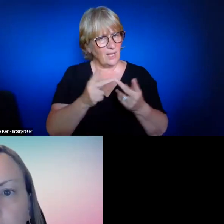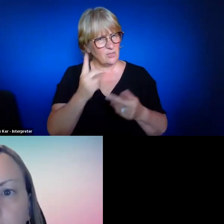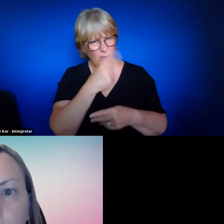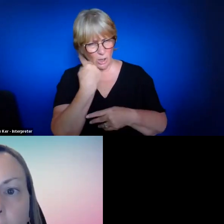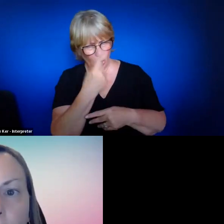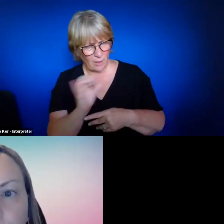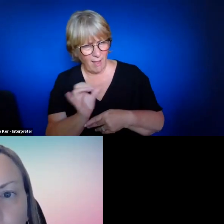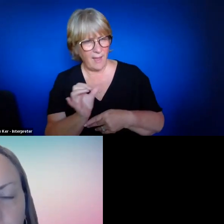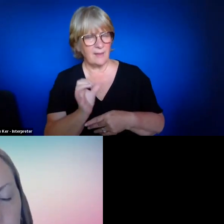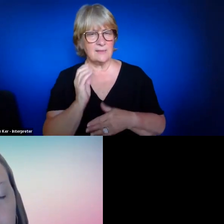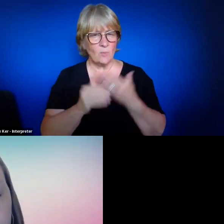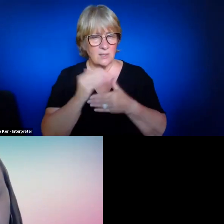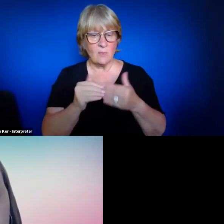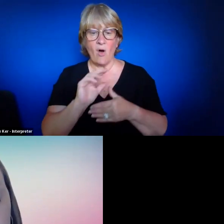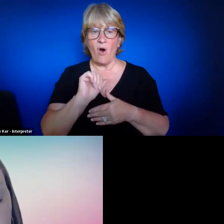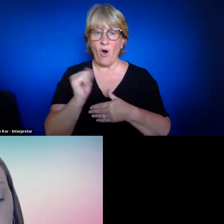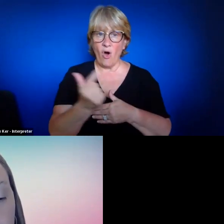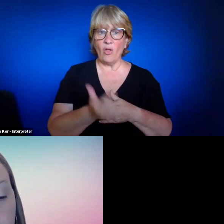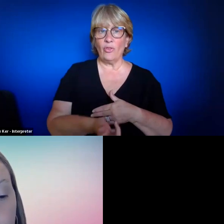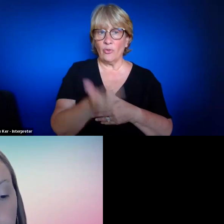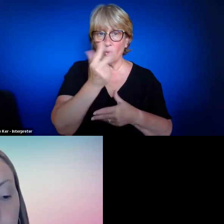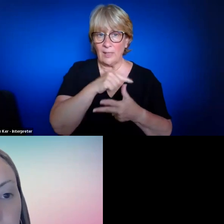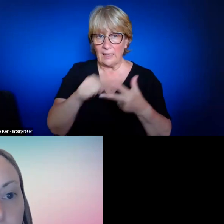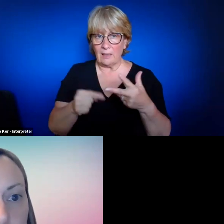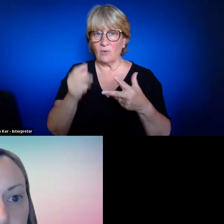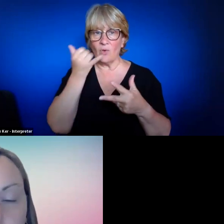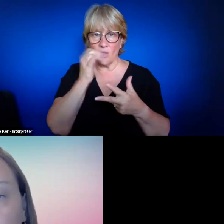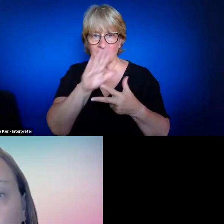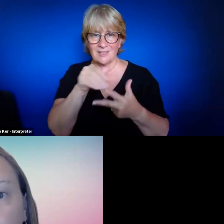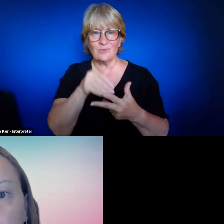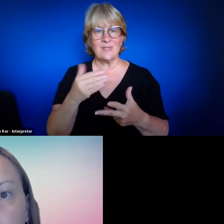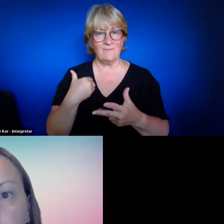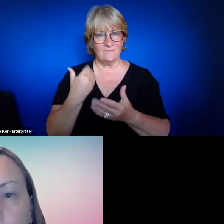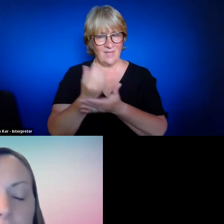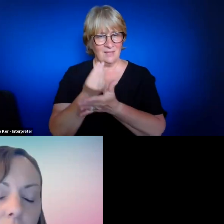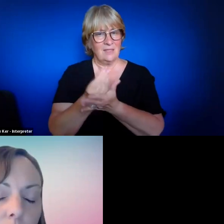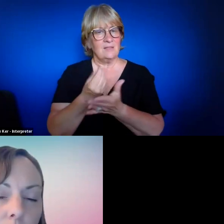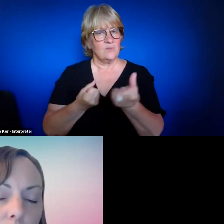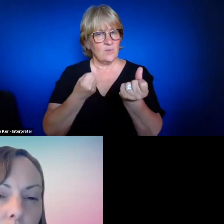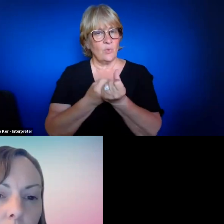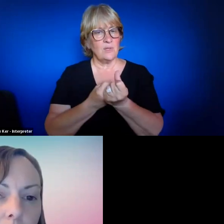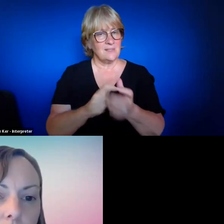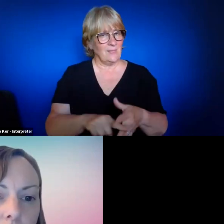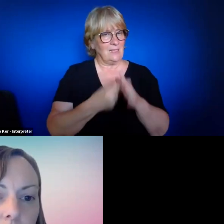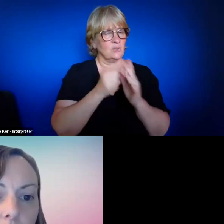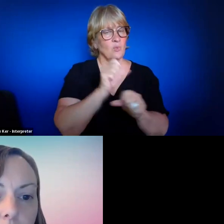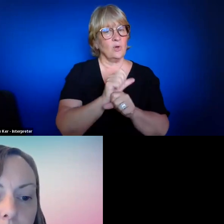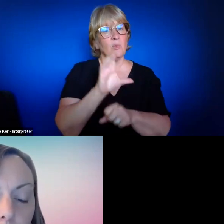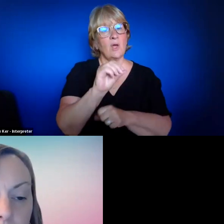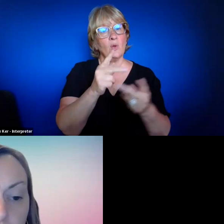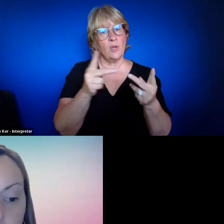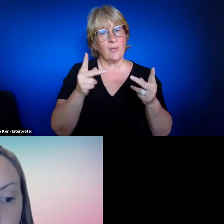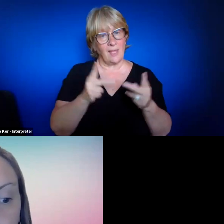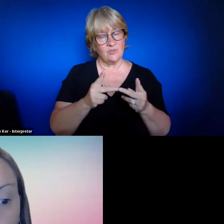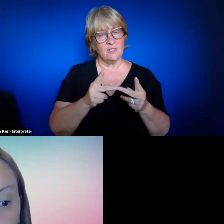some processes. But all three call centers have some plans that we'll be able to get funding to support some initial work with co-location.